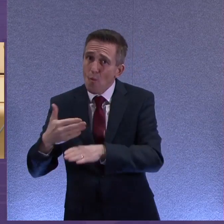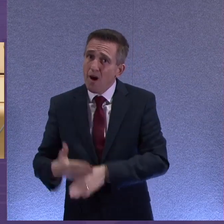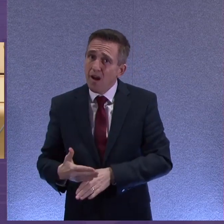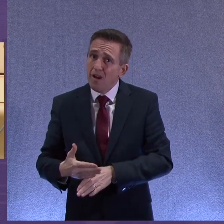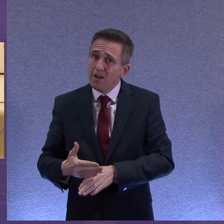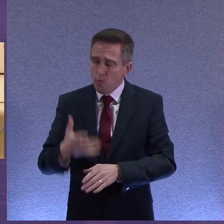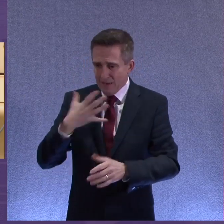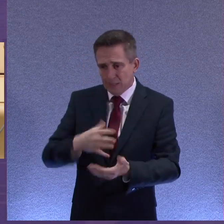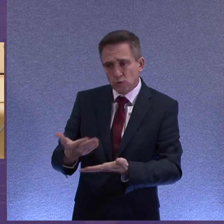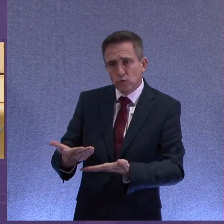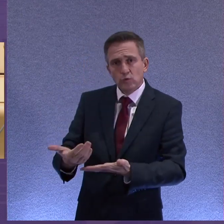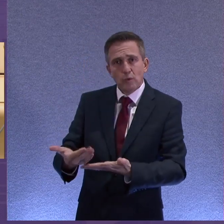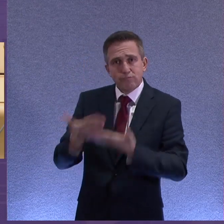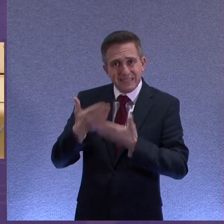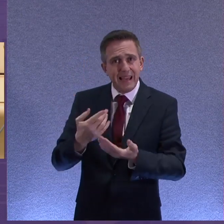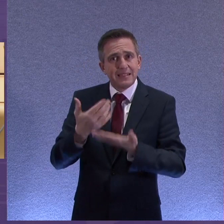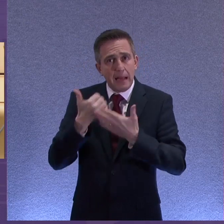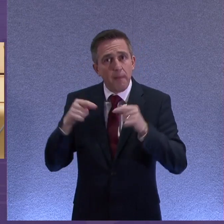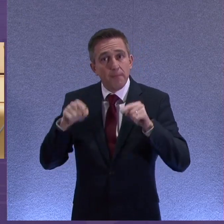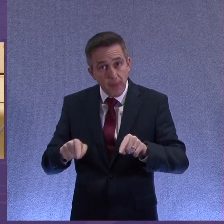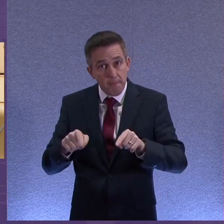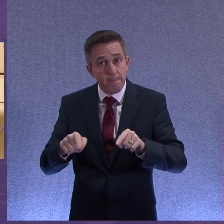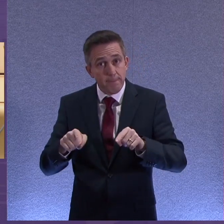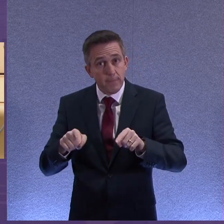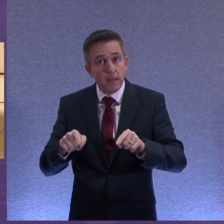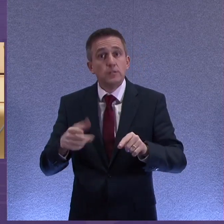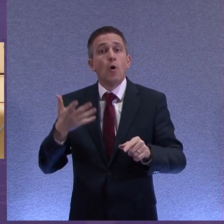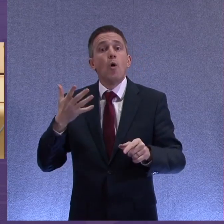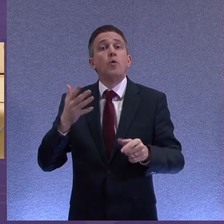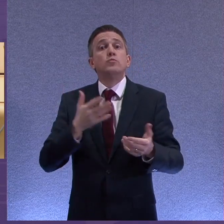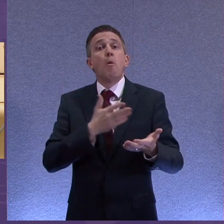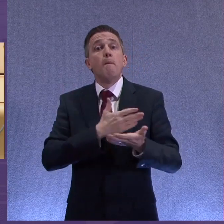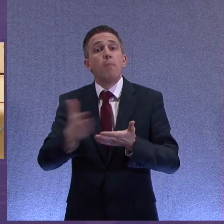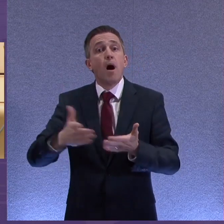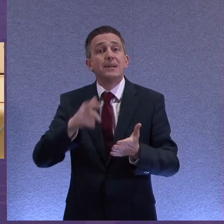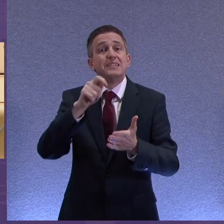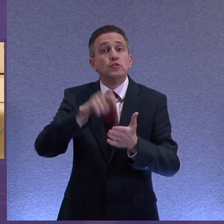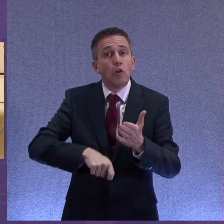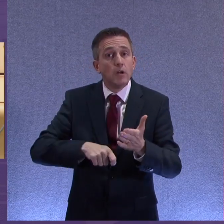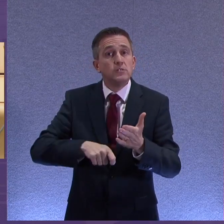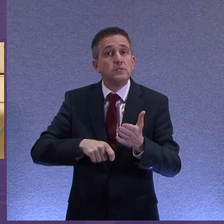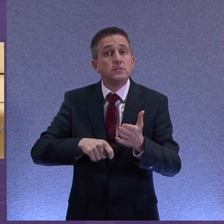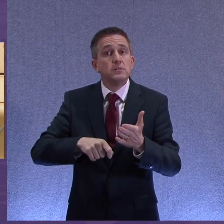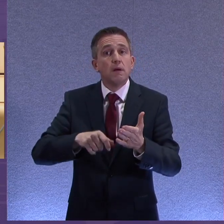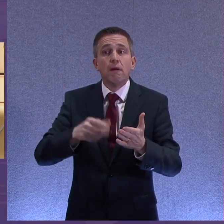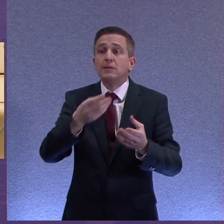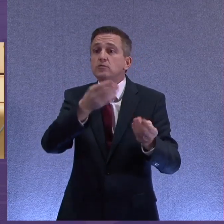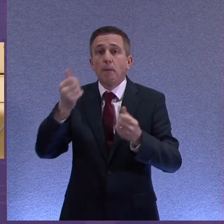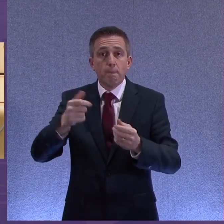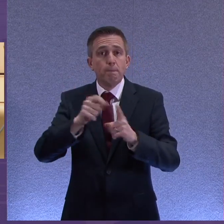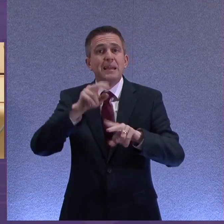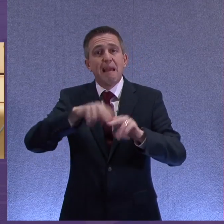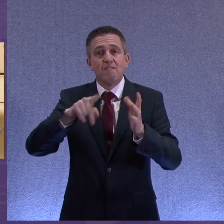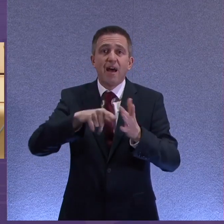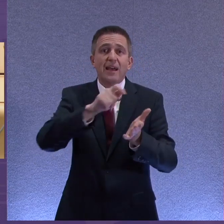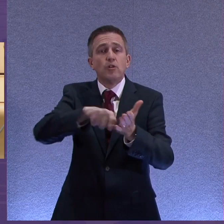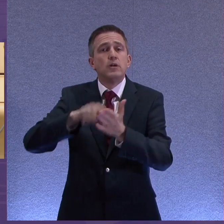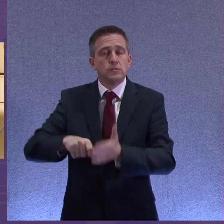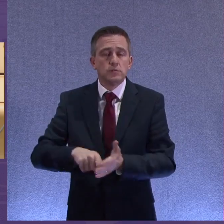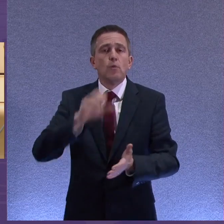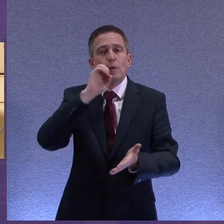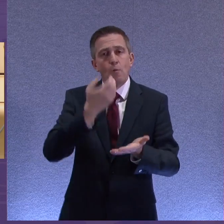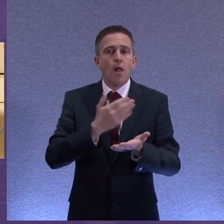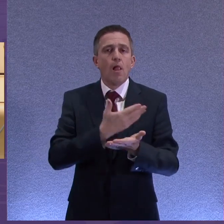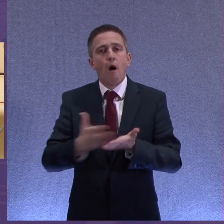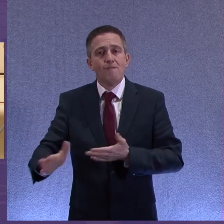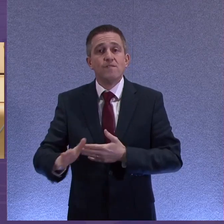would act, if I could, to remove parking charges from those PFI car parks in our hospital settings.